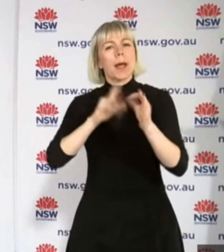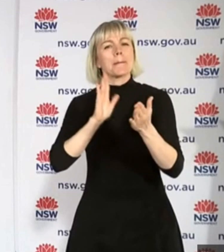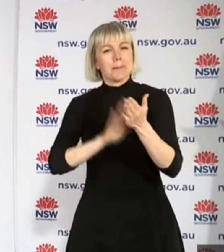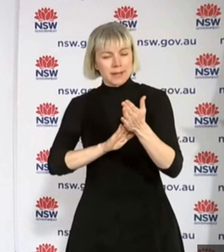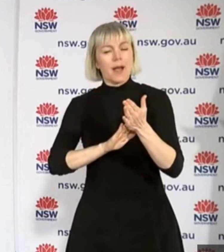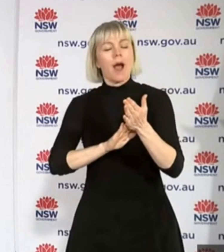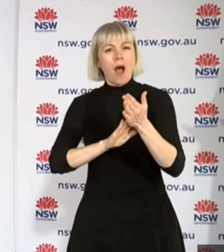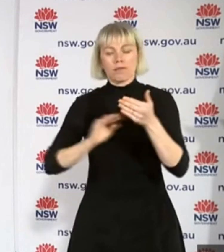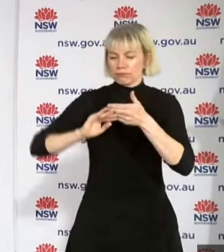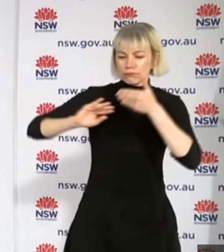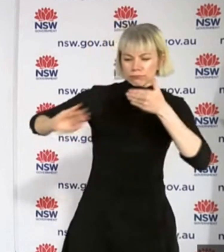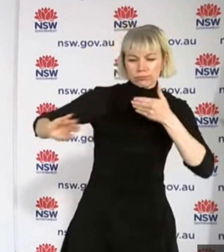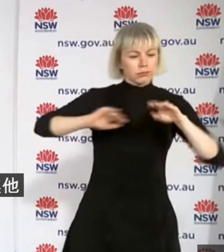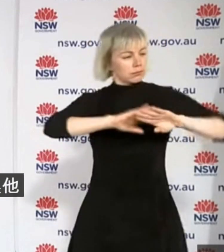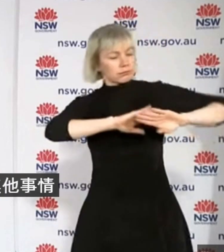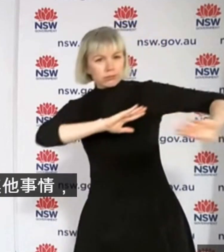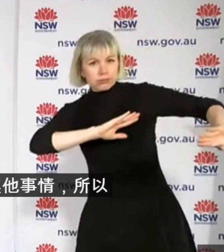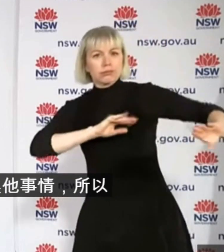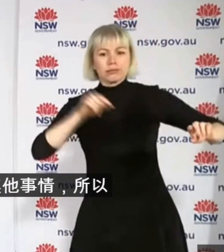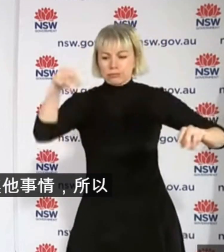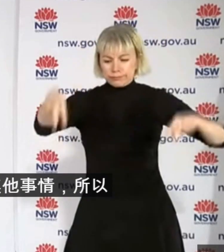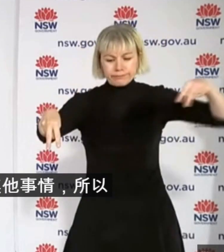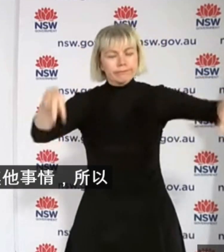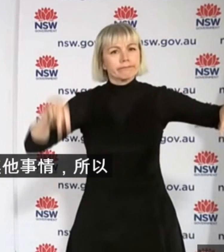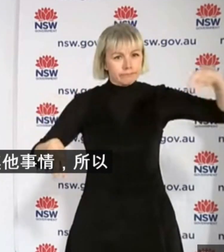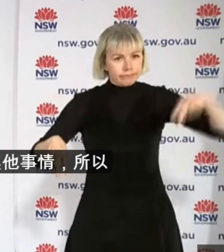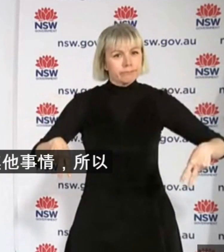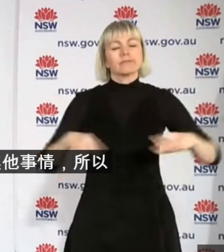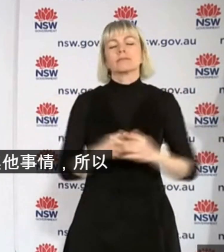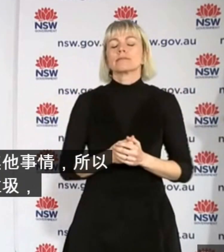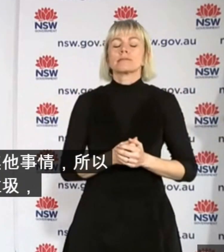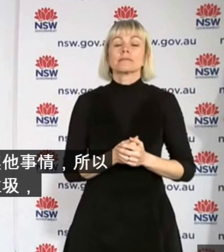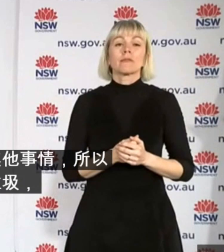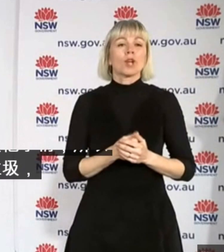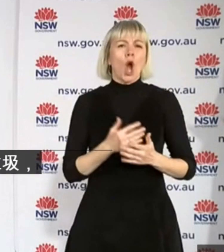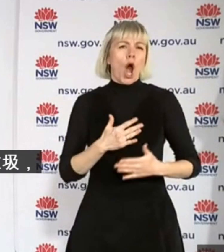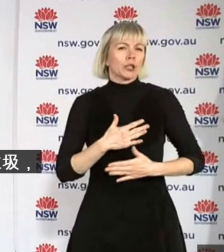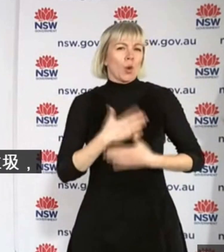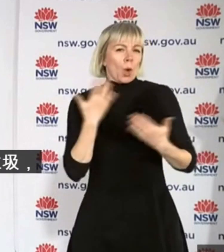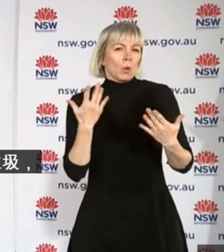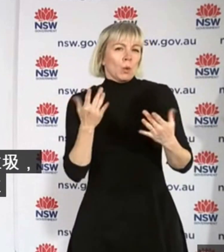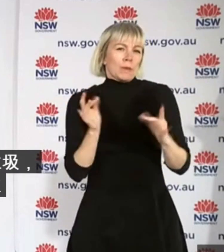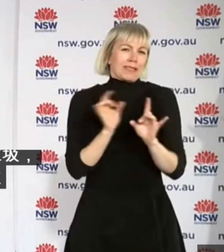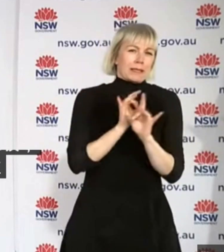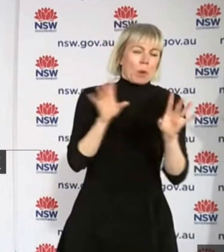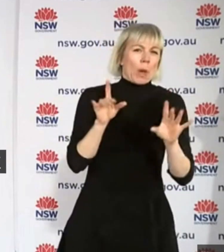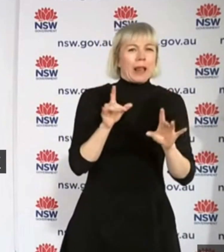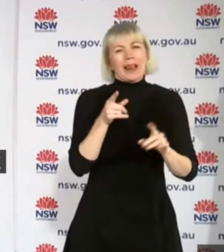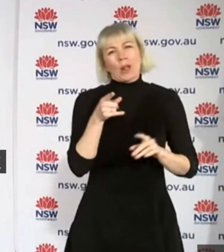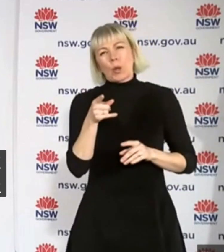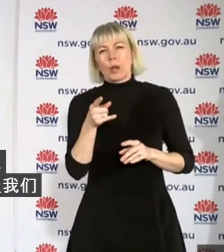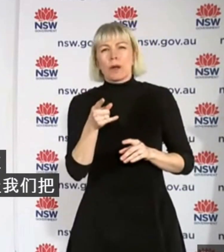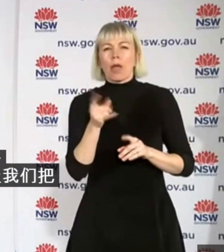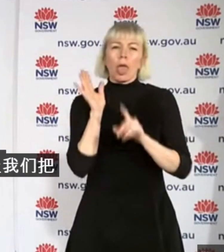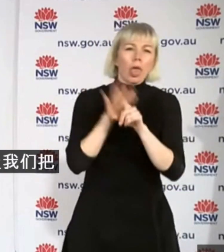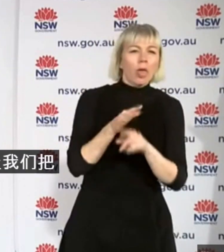there's a range of other things that kick in on that date. So I don't want to be the party pooper, but I've said let's not think about this as a freedom day, but